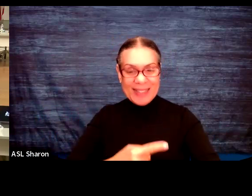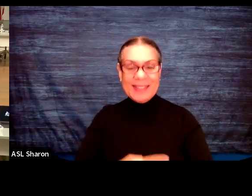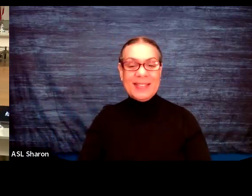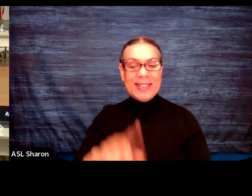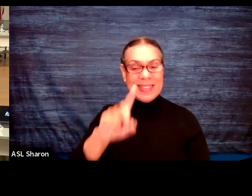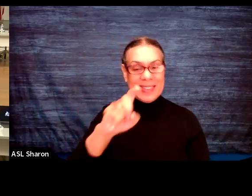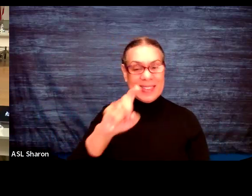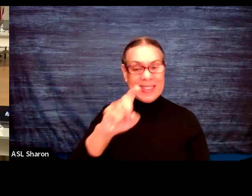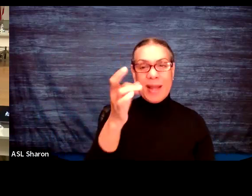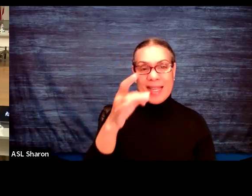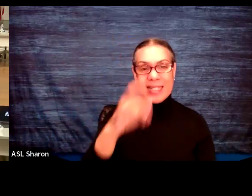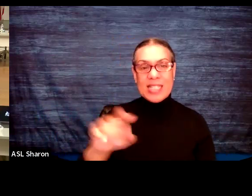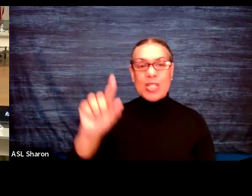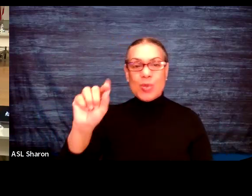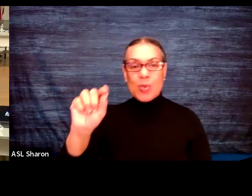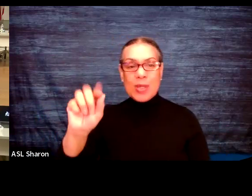2024.